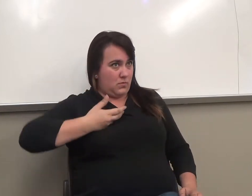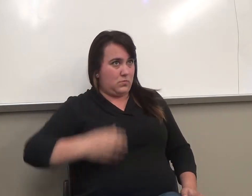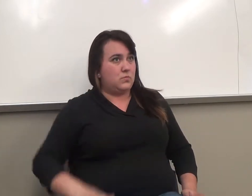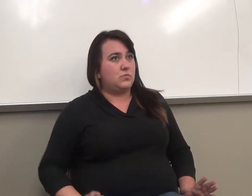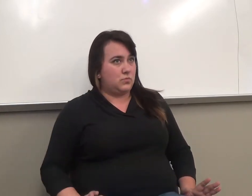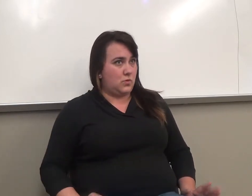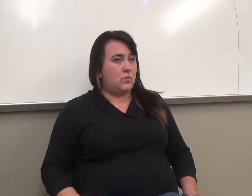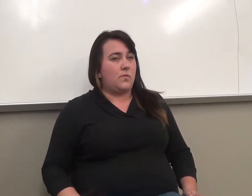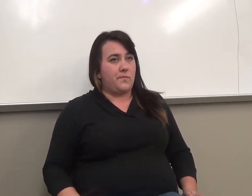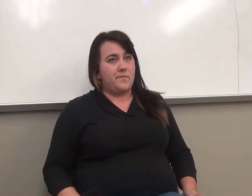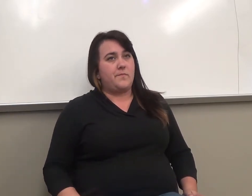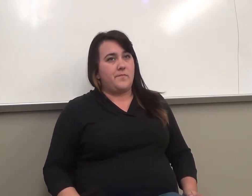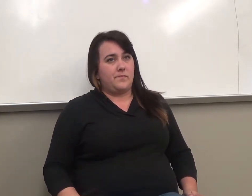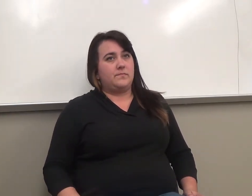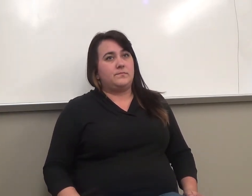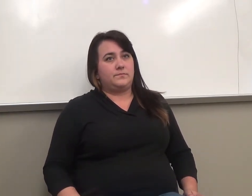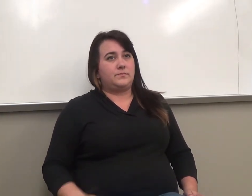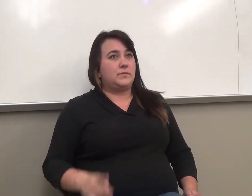because you will not get a paper.